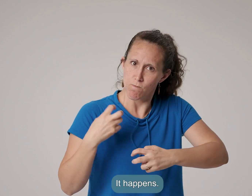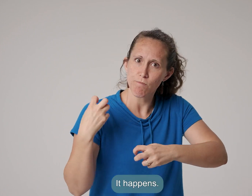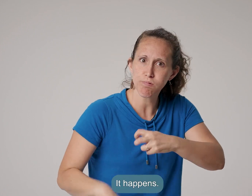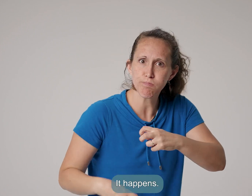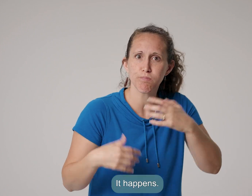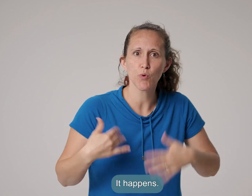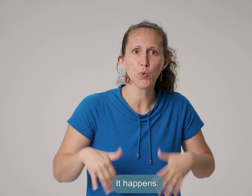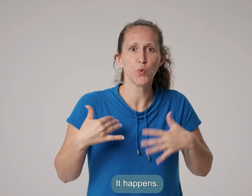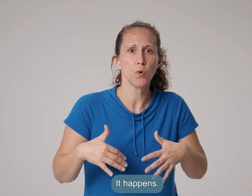happens.